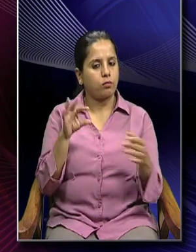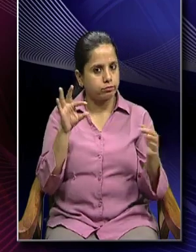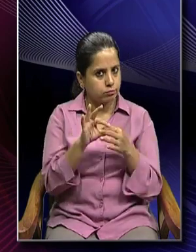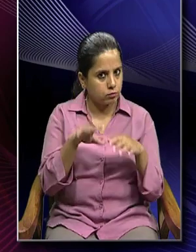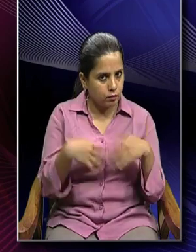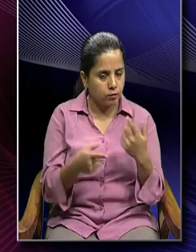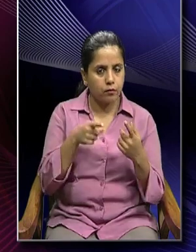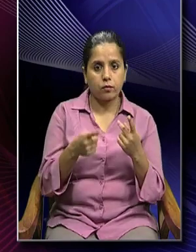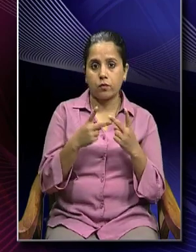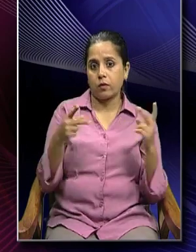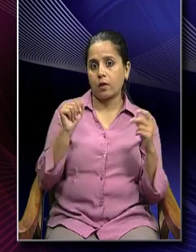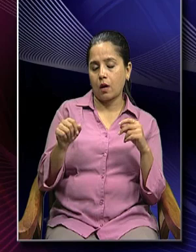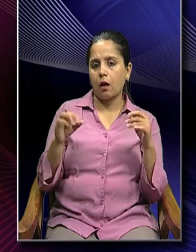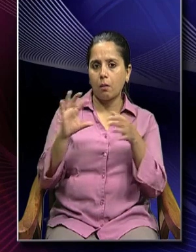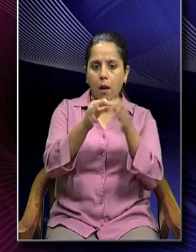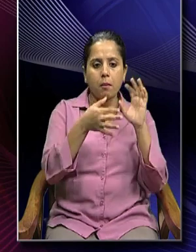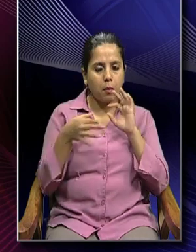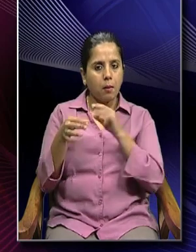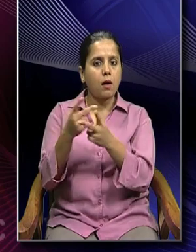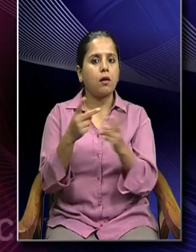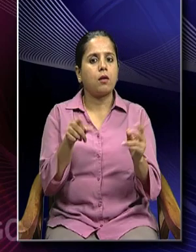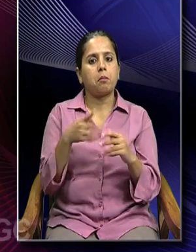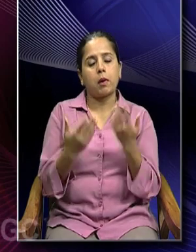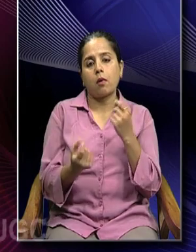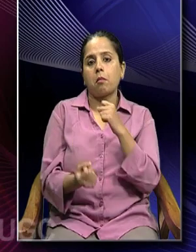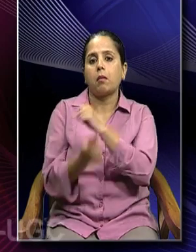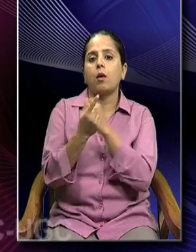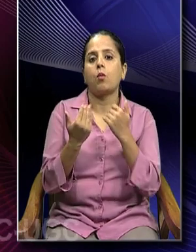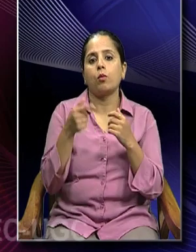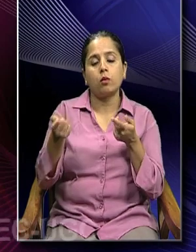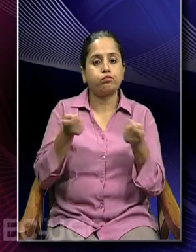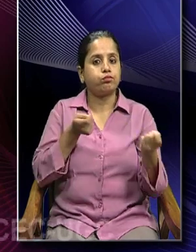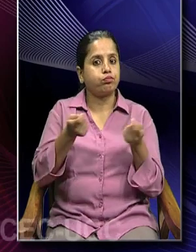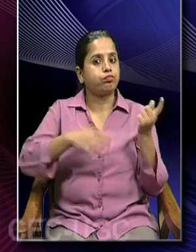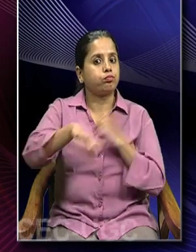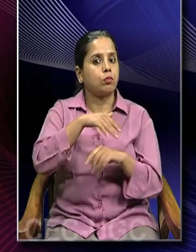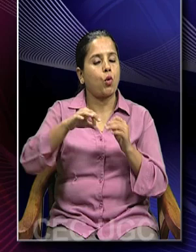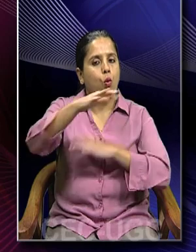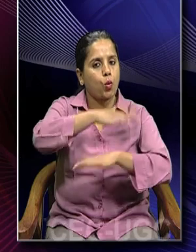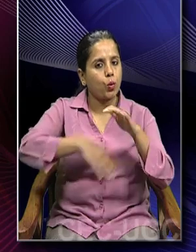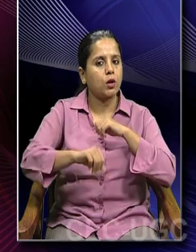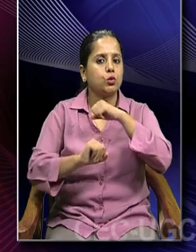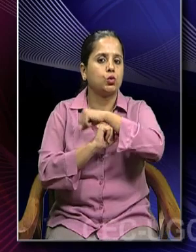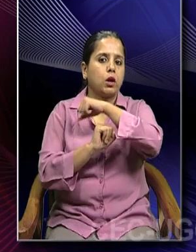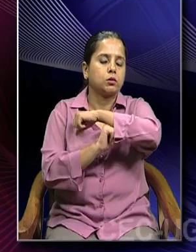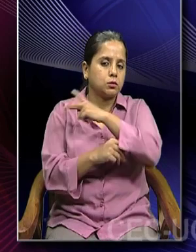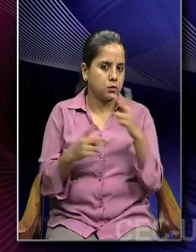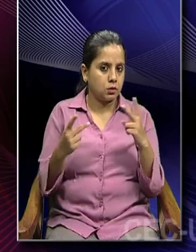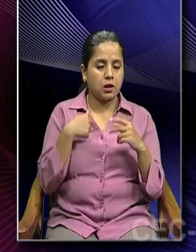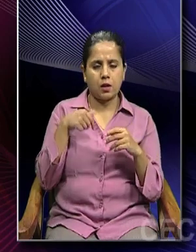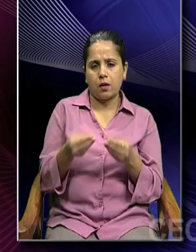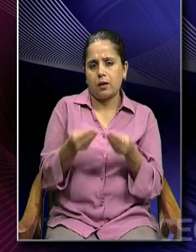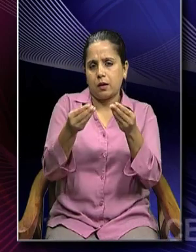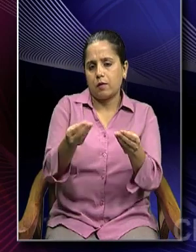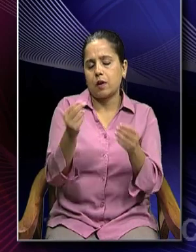fishnet type of interconnections that may emerge as dominant form of organizational structure. I would be I'll be giving